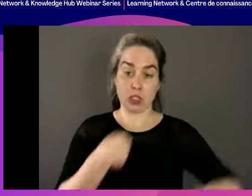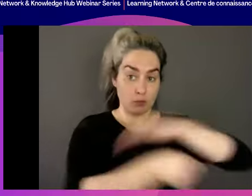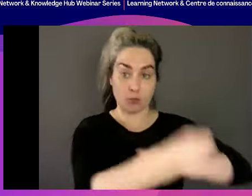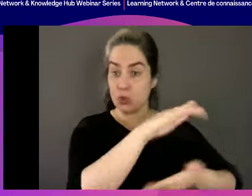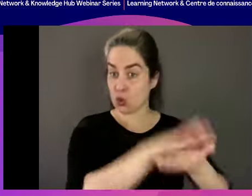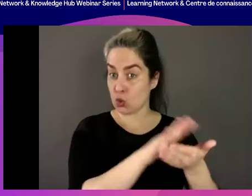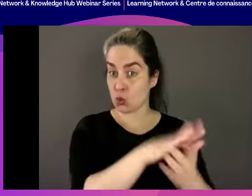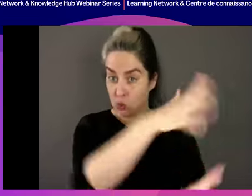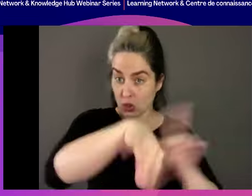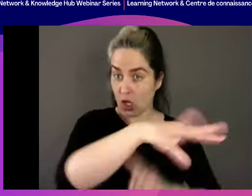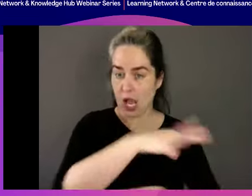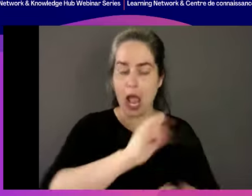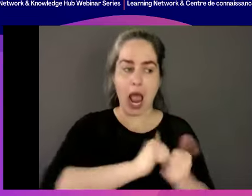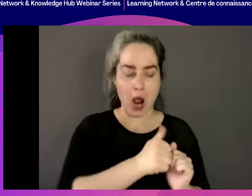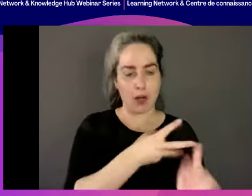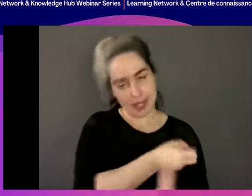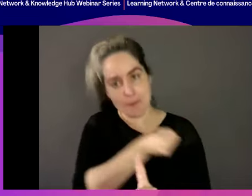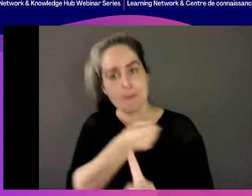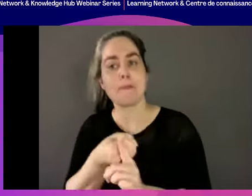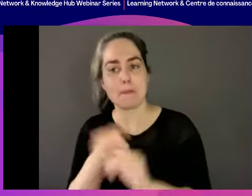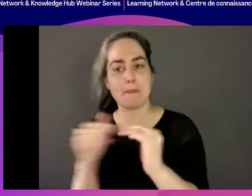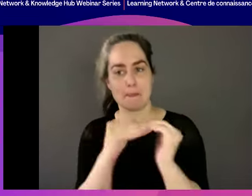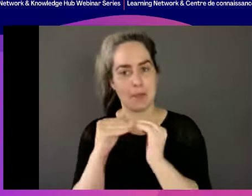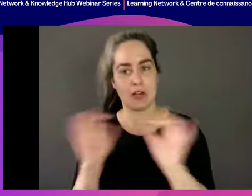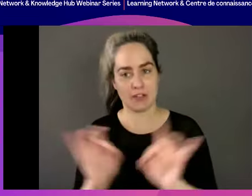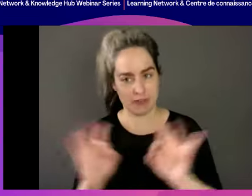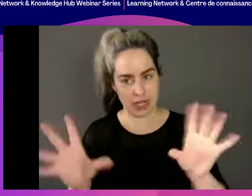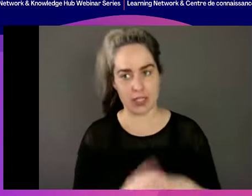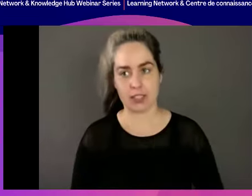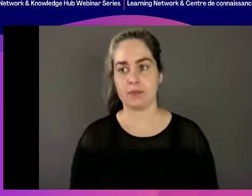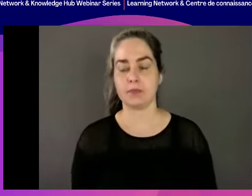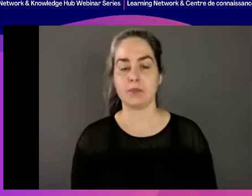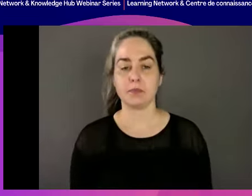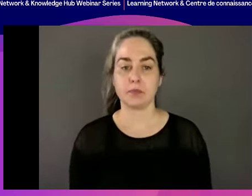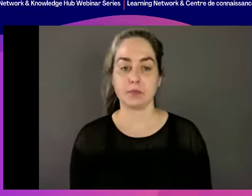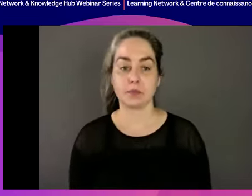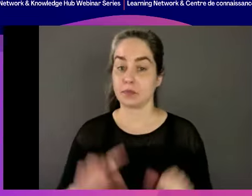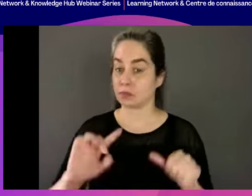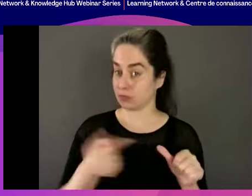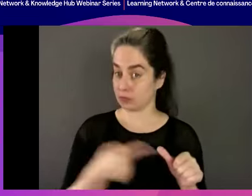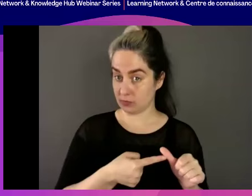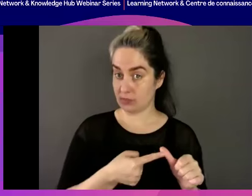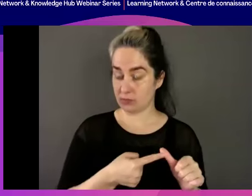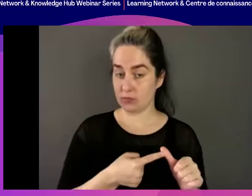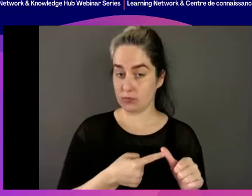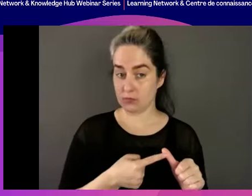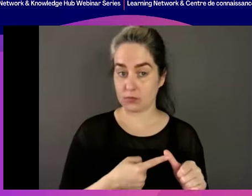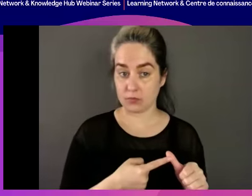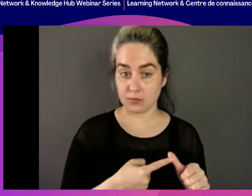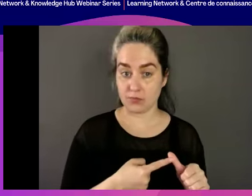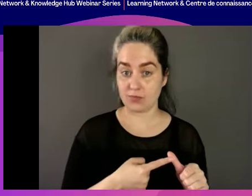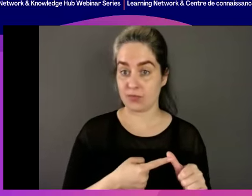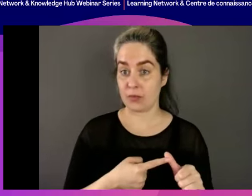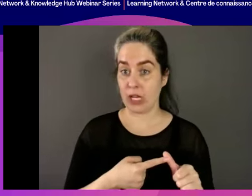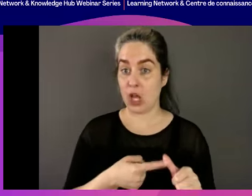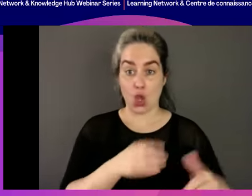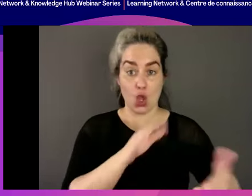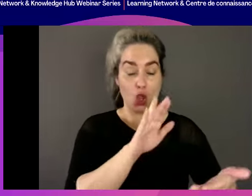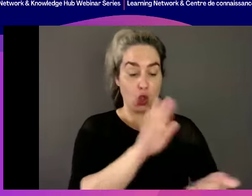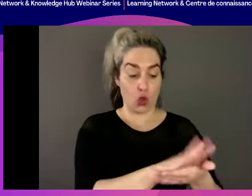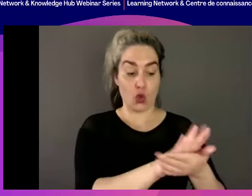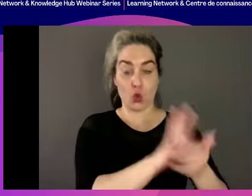to peer violence. So first, residential schools really sought to isolate children from their